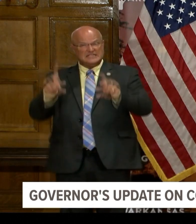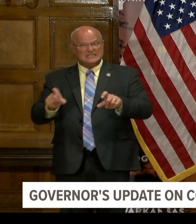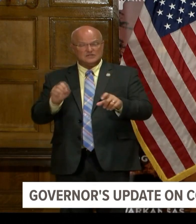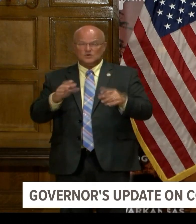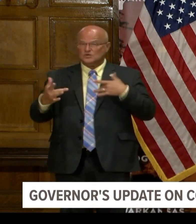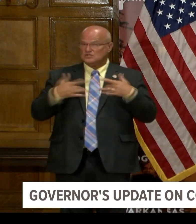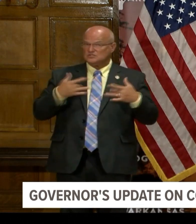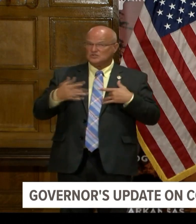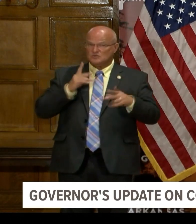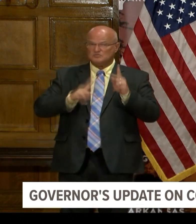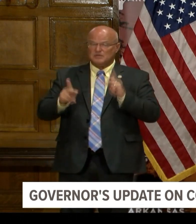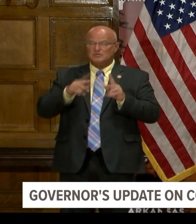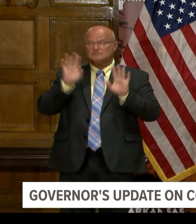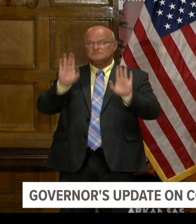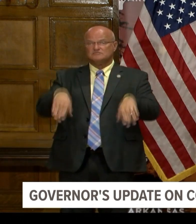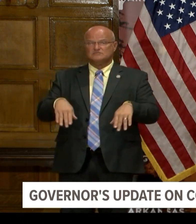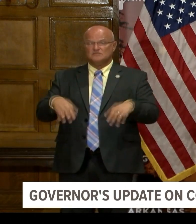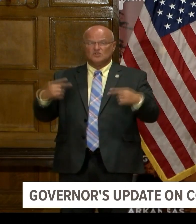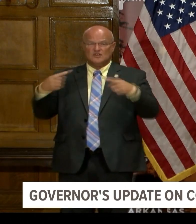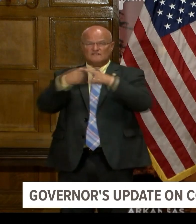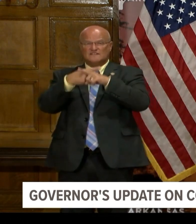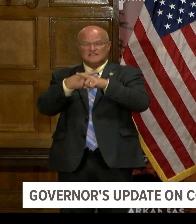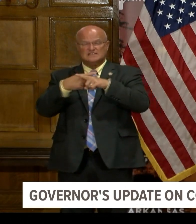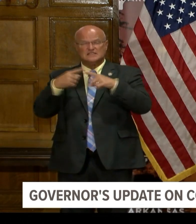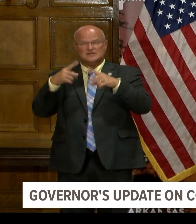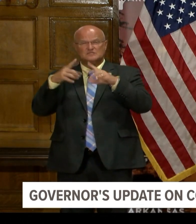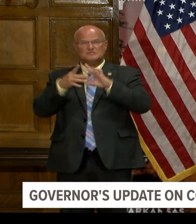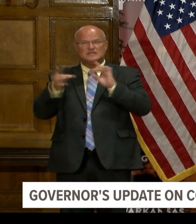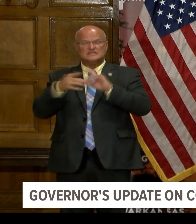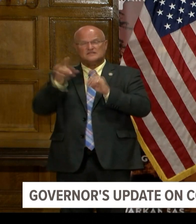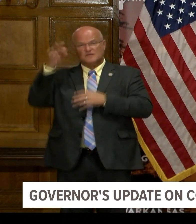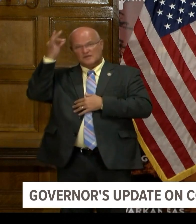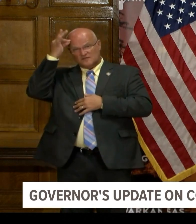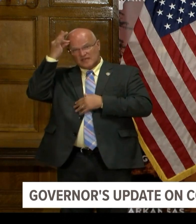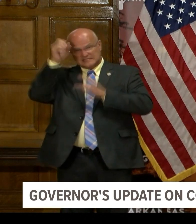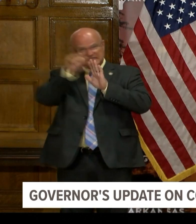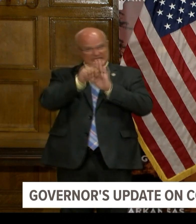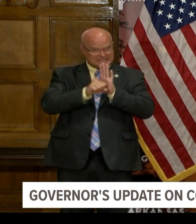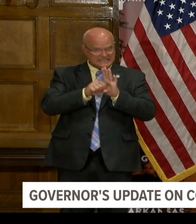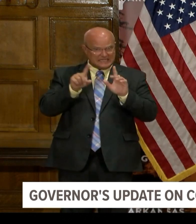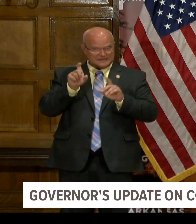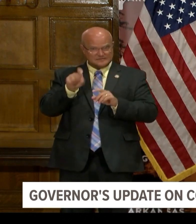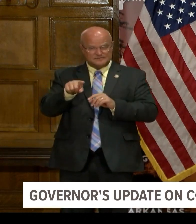there being conflicting messages from the feds and the state level?